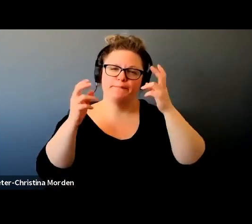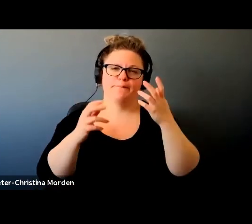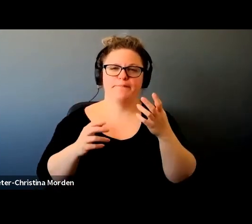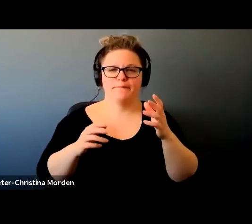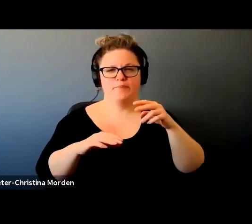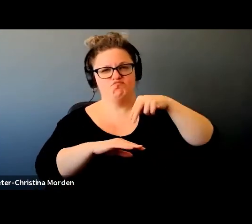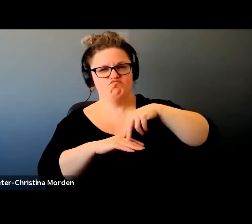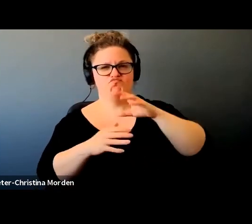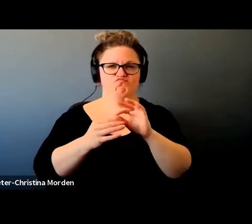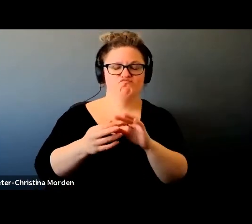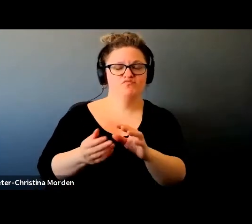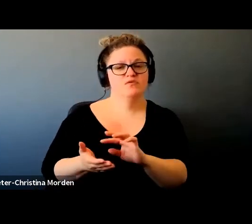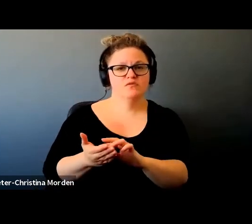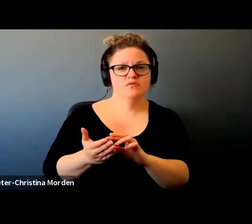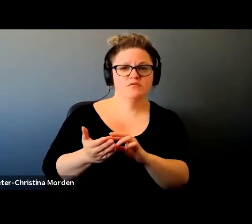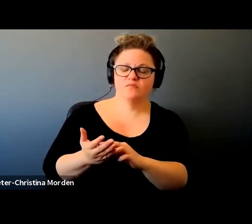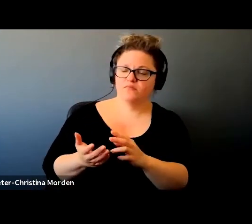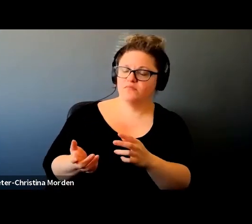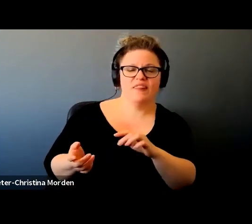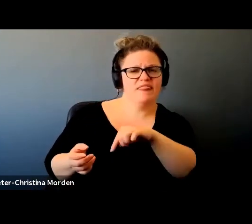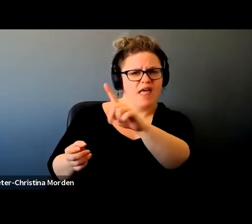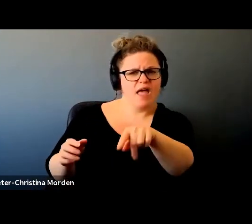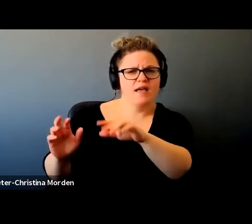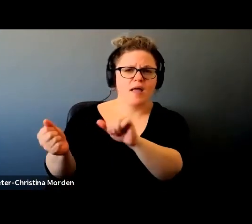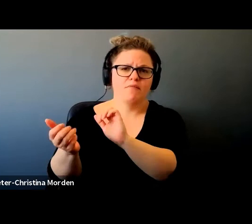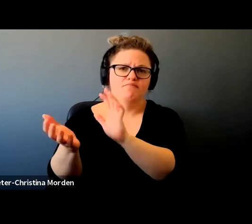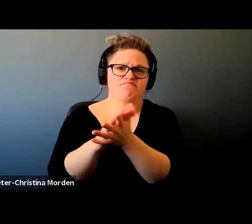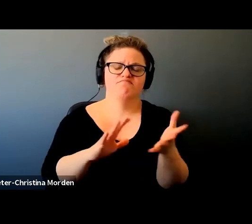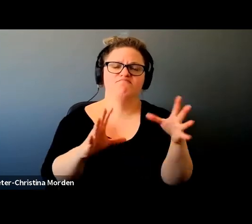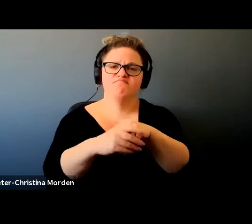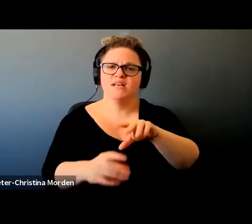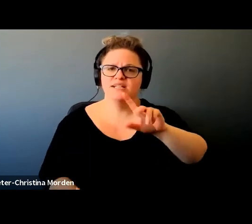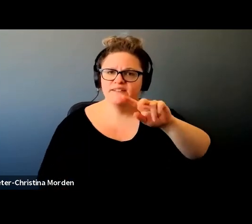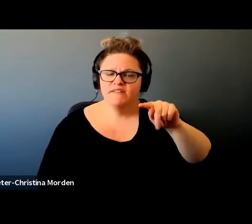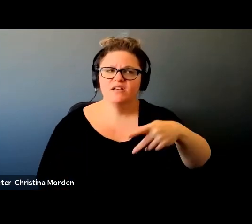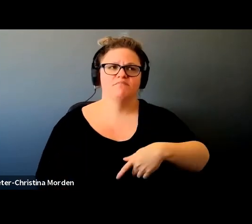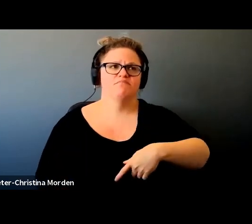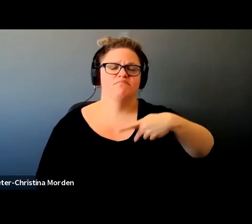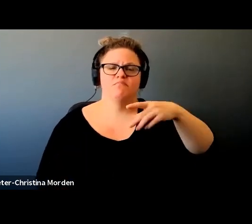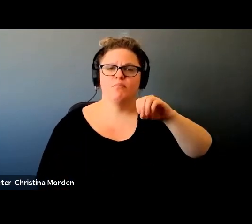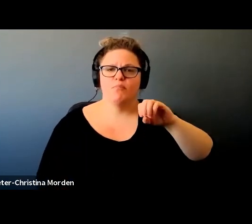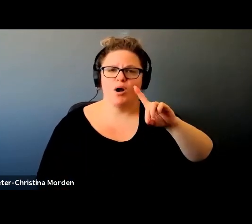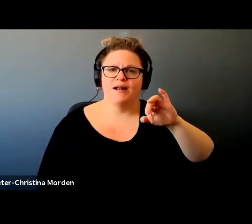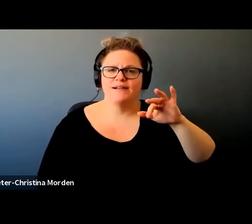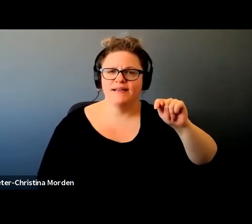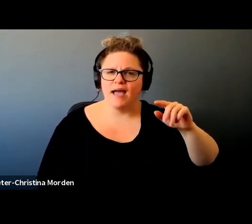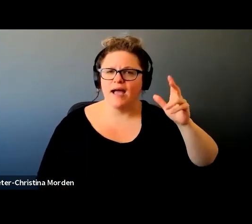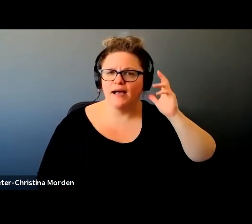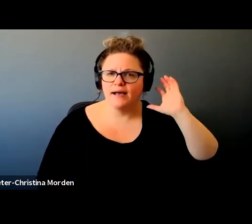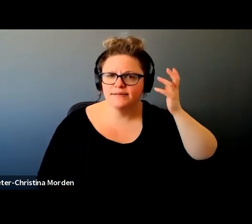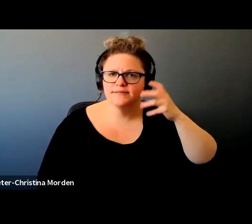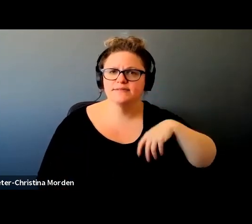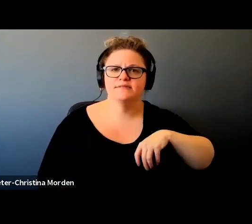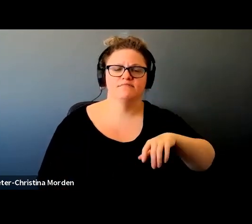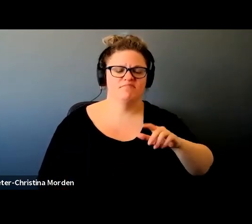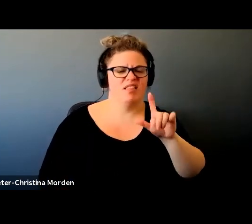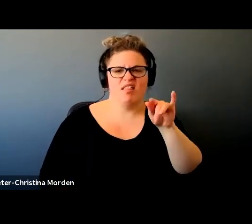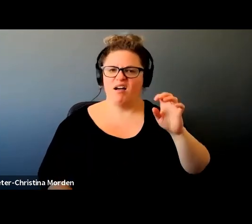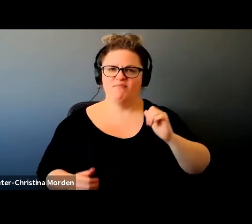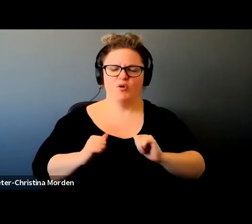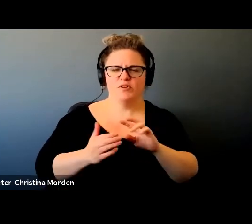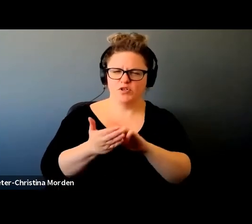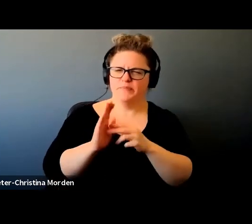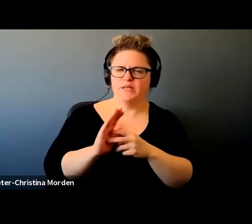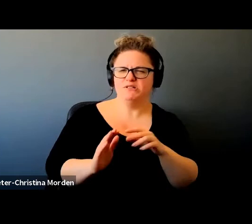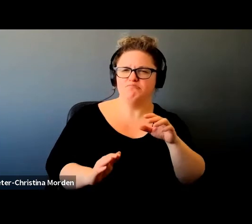eventually, writing pieces for themselves. They're doing TV, podcasts, movies, live performance. And so they have the most kind